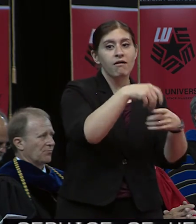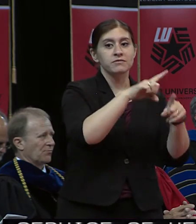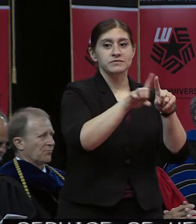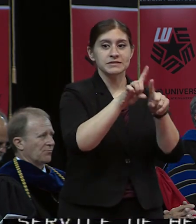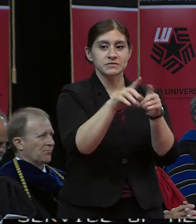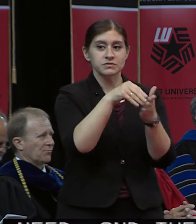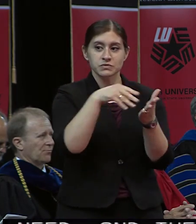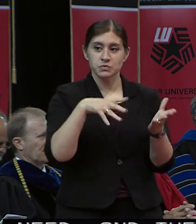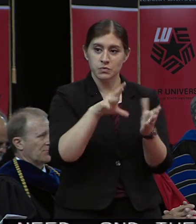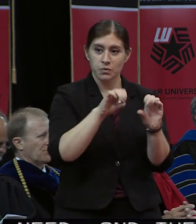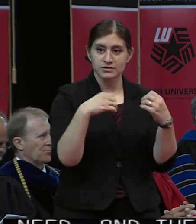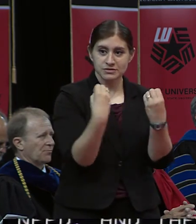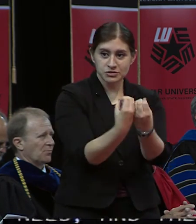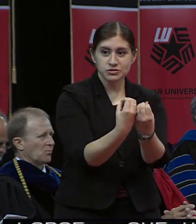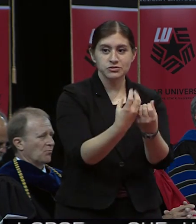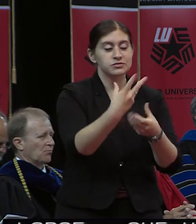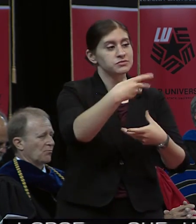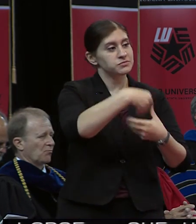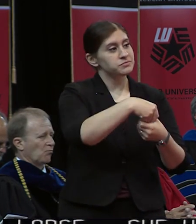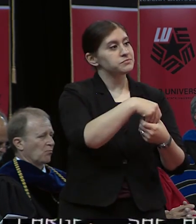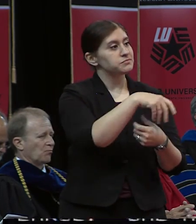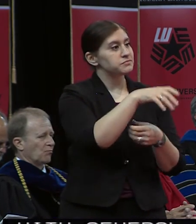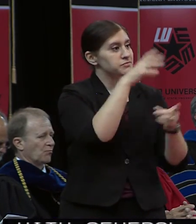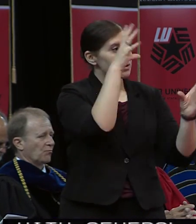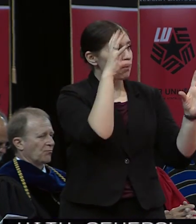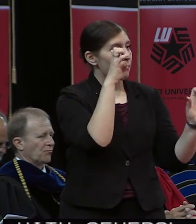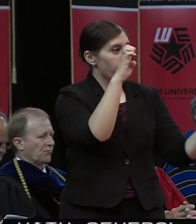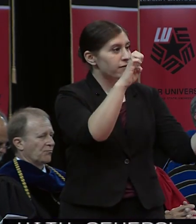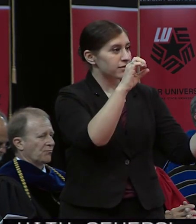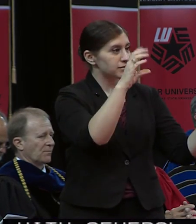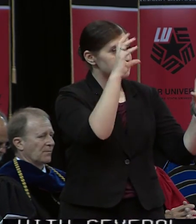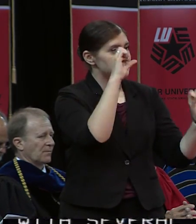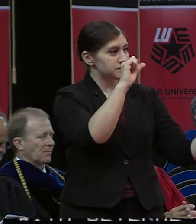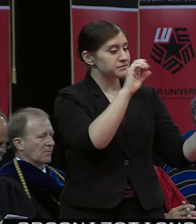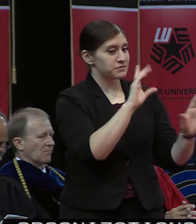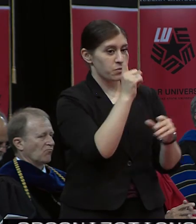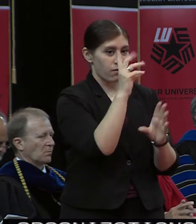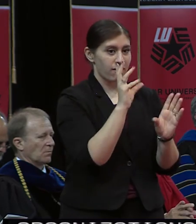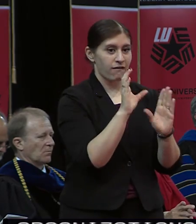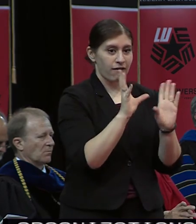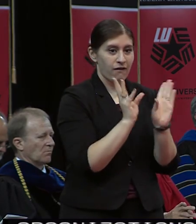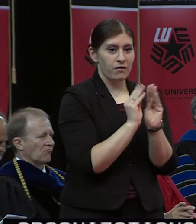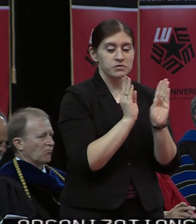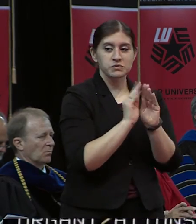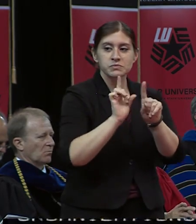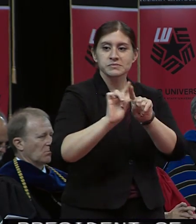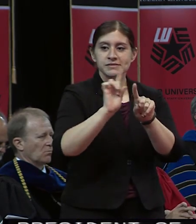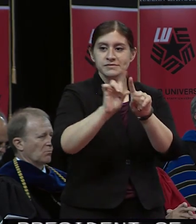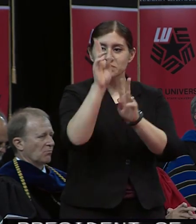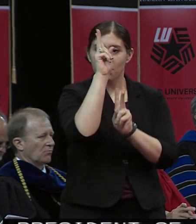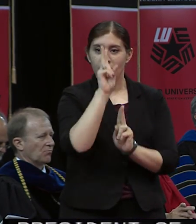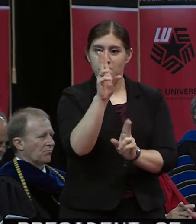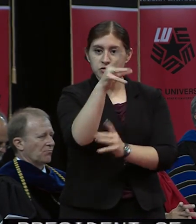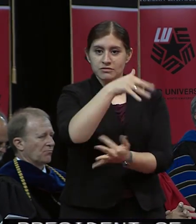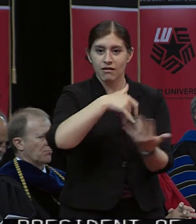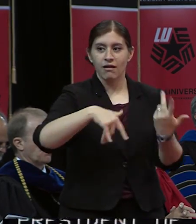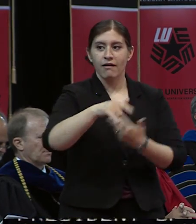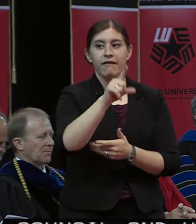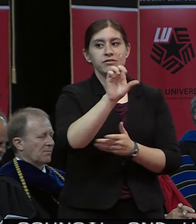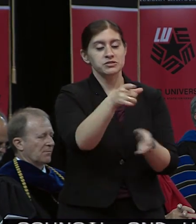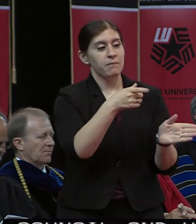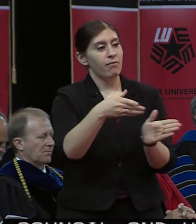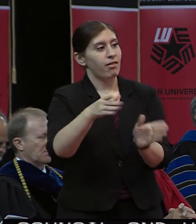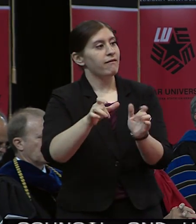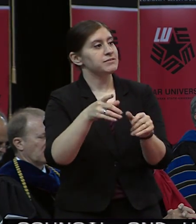student organizations, including president of the Pan-Hellenic Council and various honor societies. She plans to